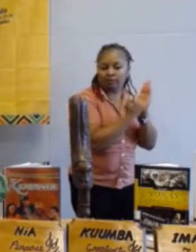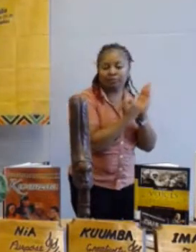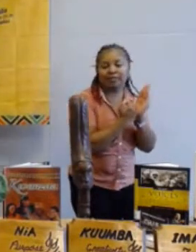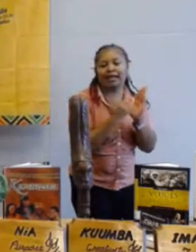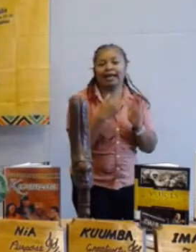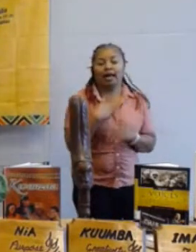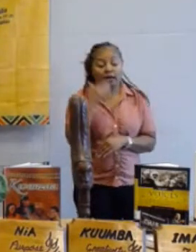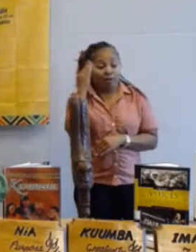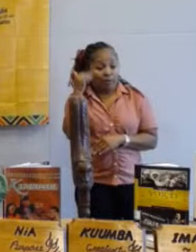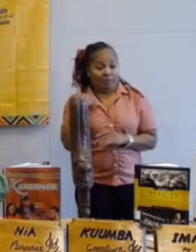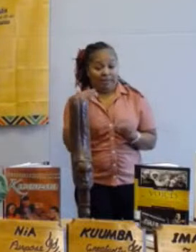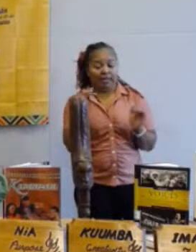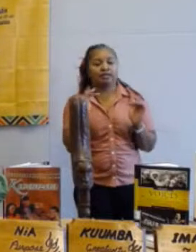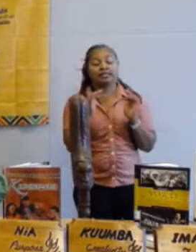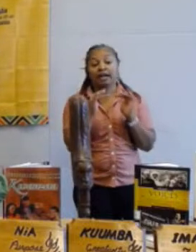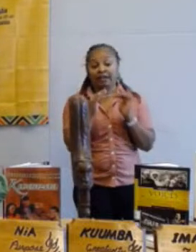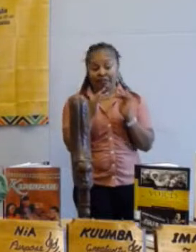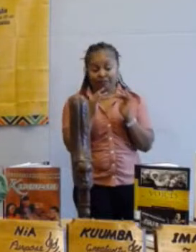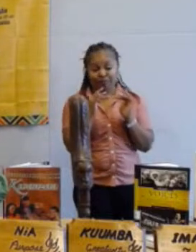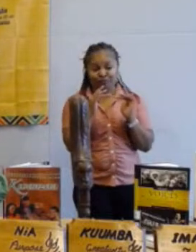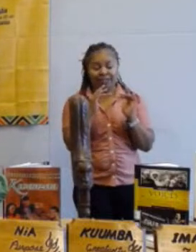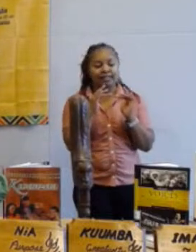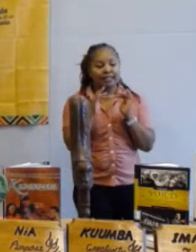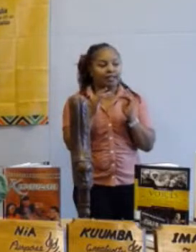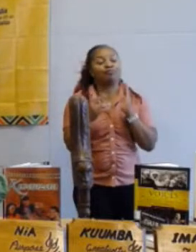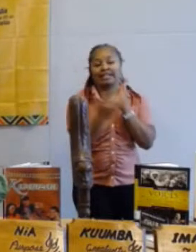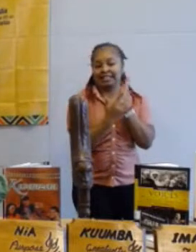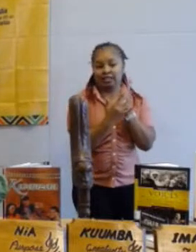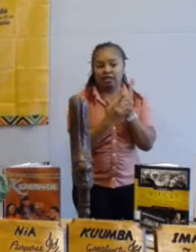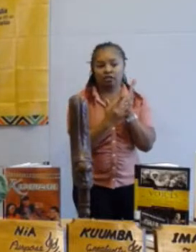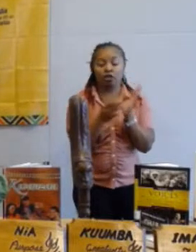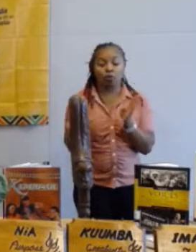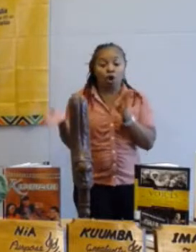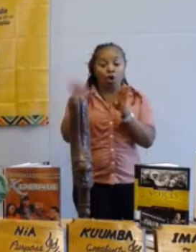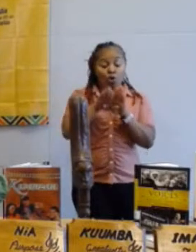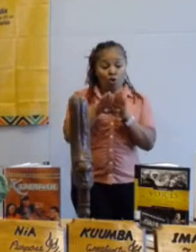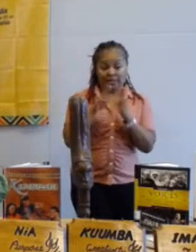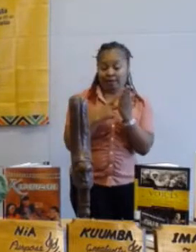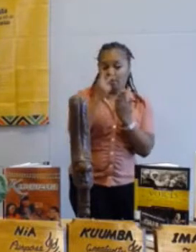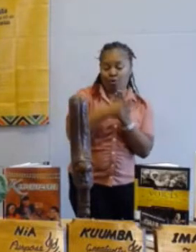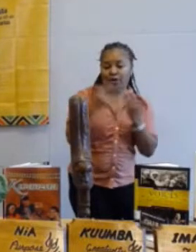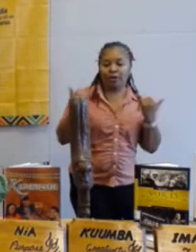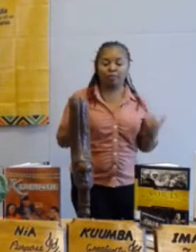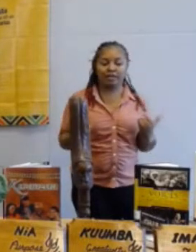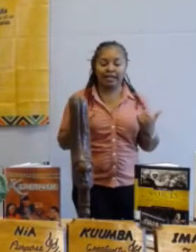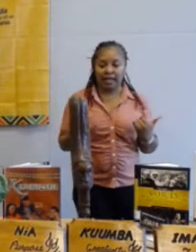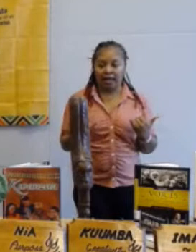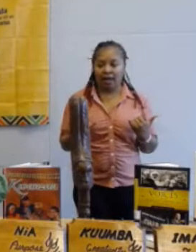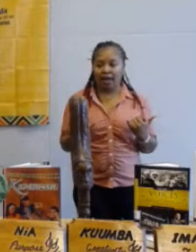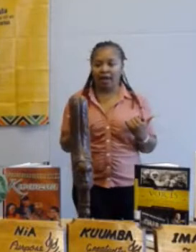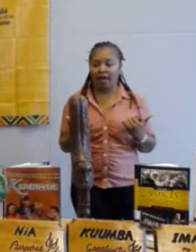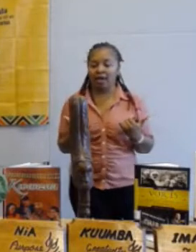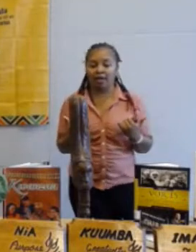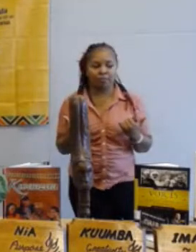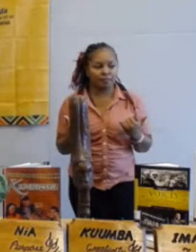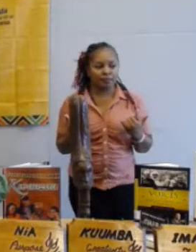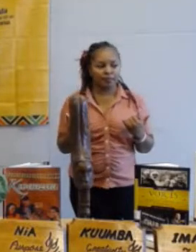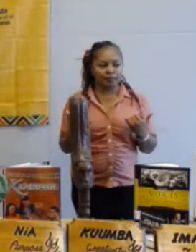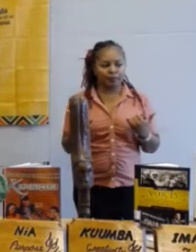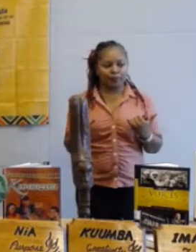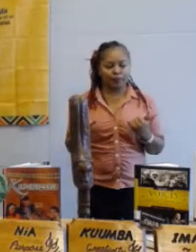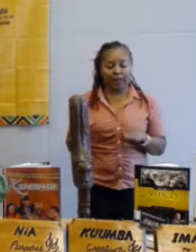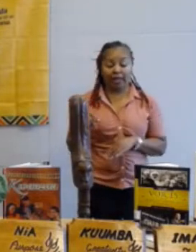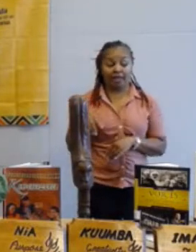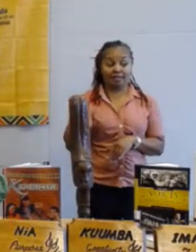technology works. We're going to close out the program now with the Tamshila Tutunana and the